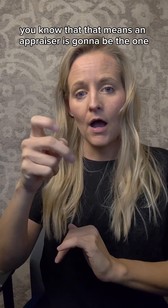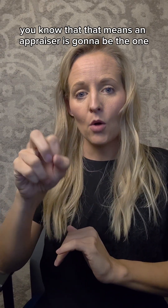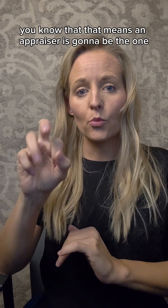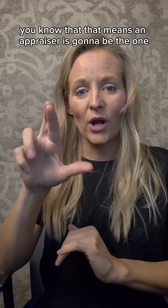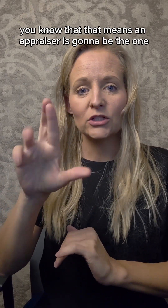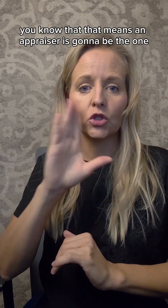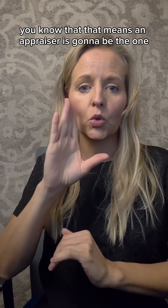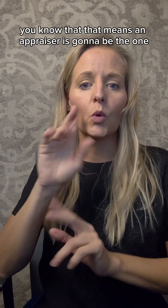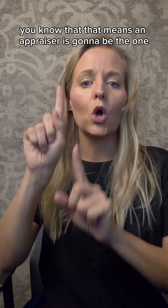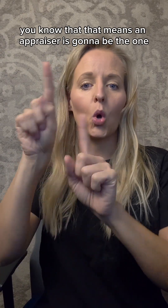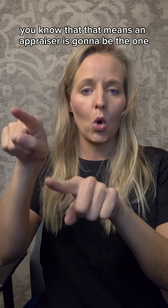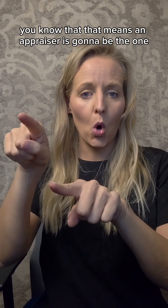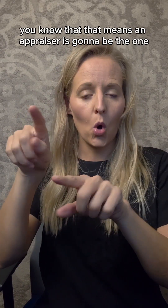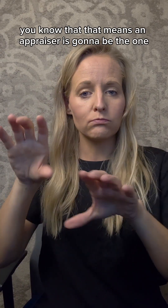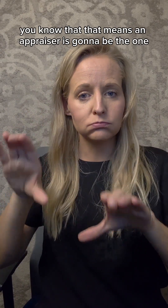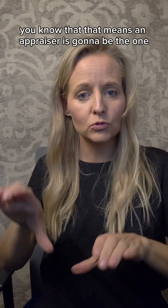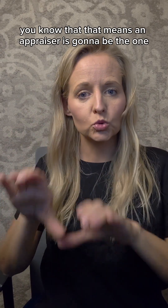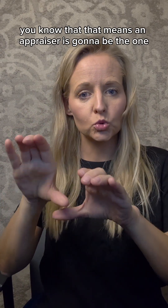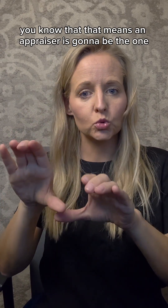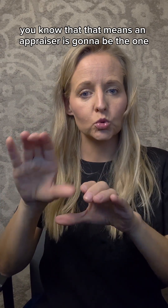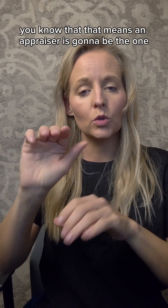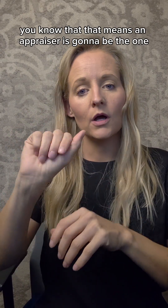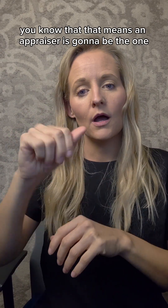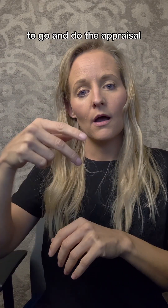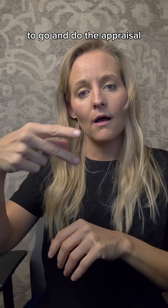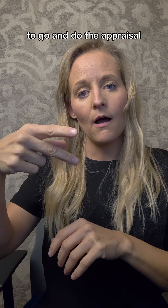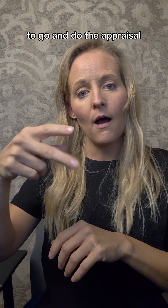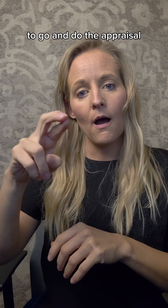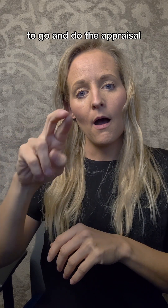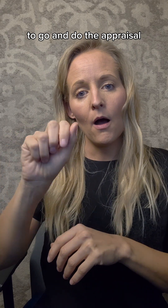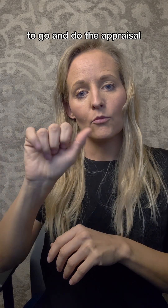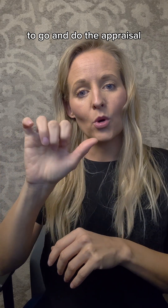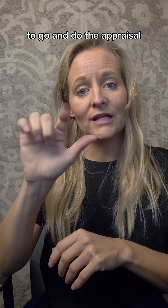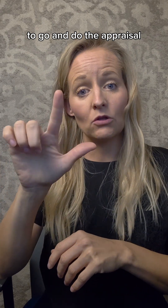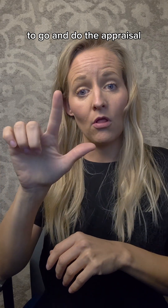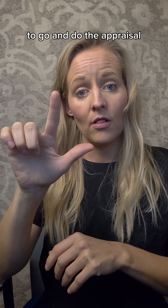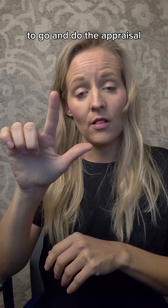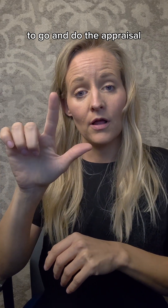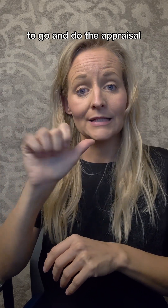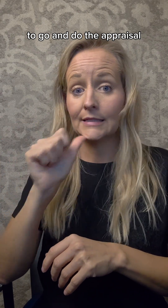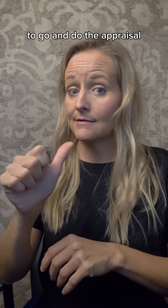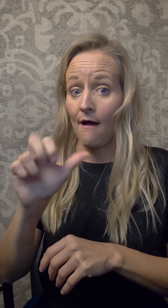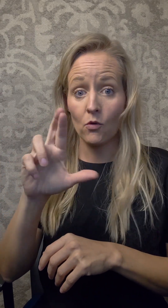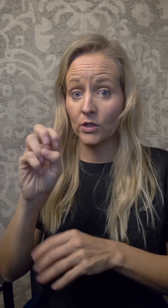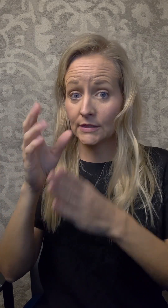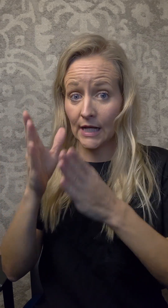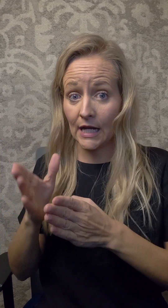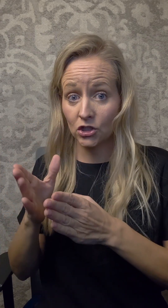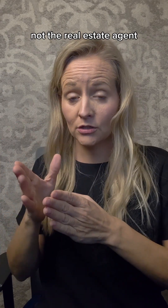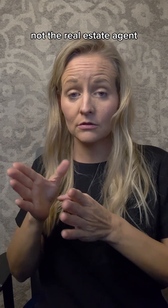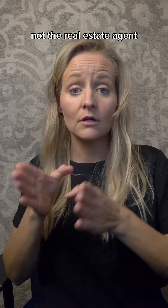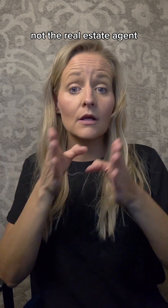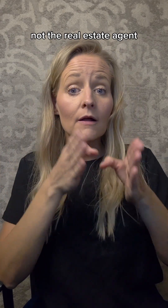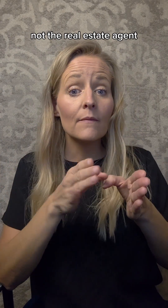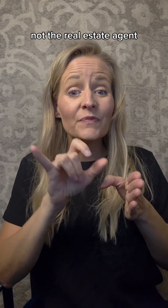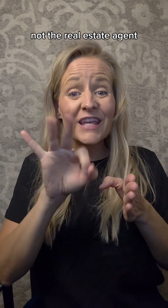know that that means an appraiser is going to be the one to go and do the appraisal, not the real estate